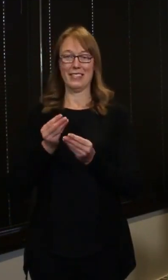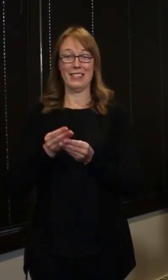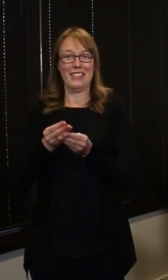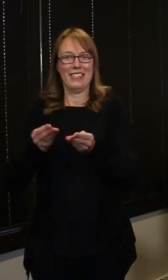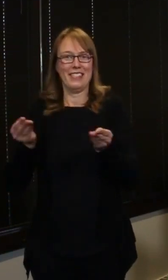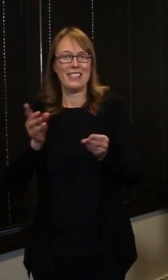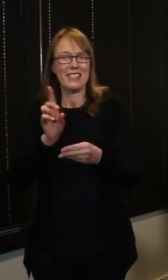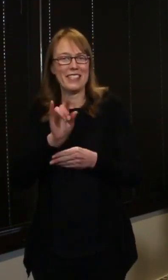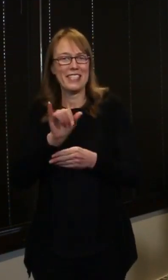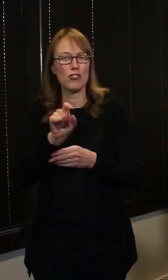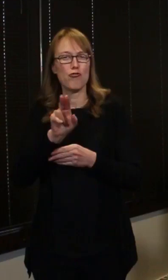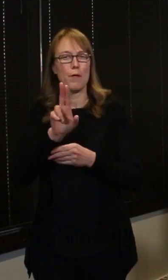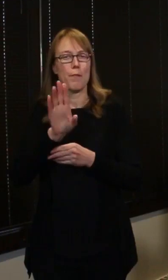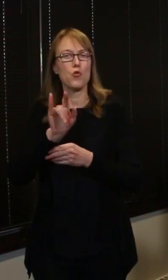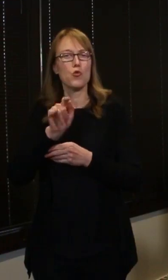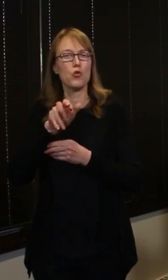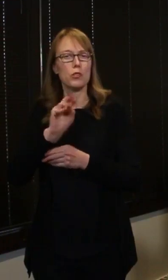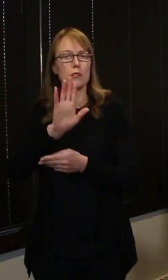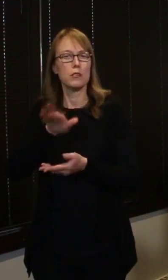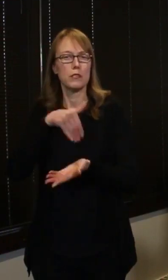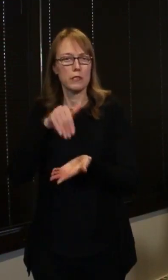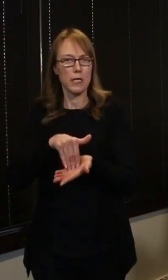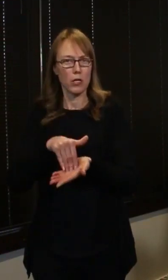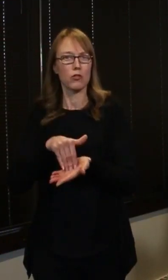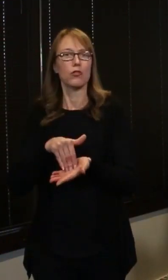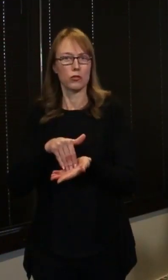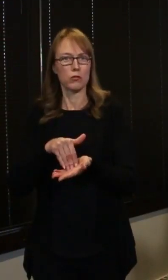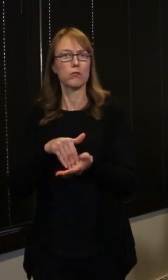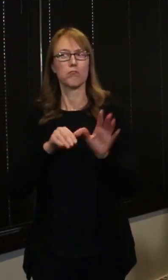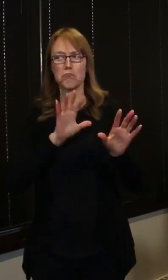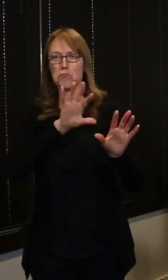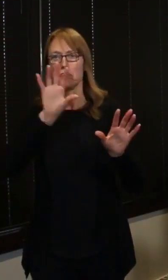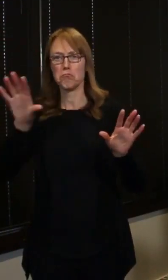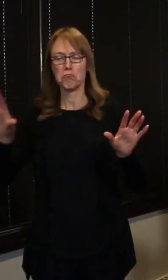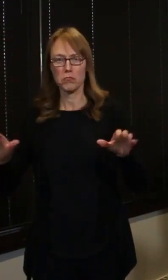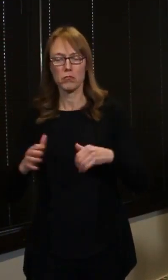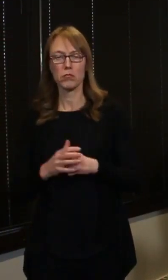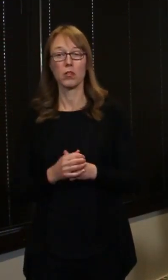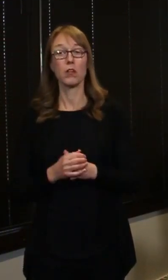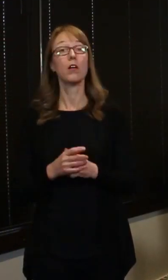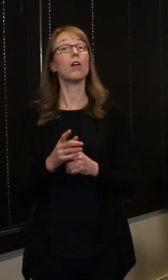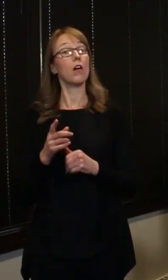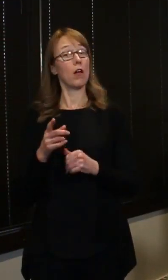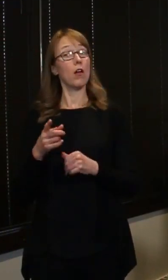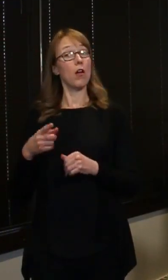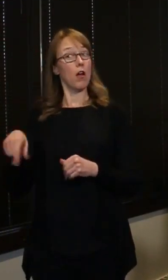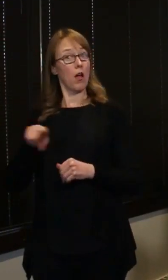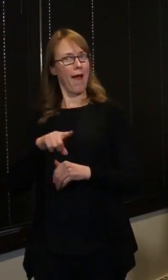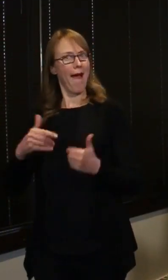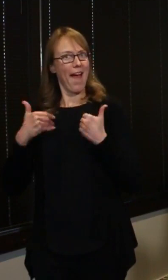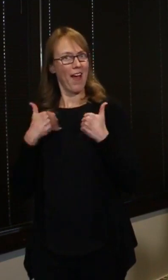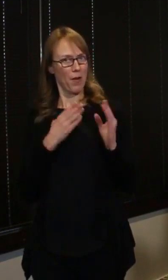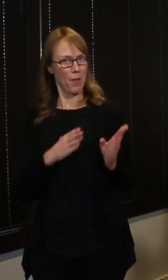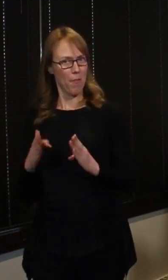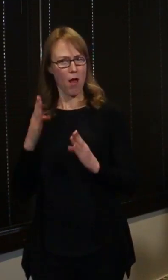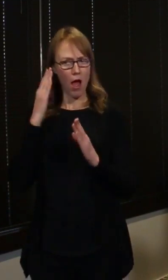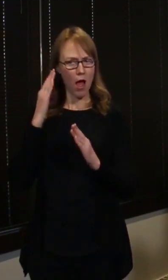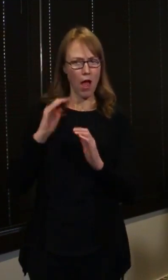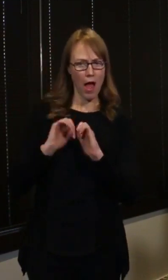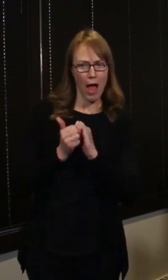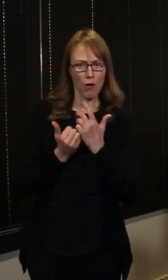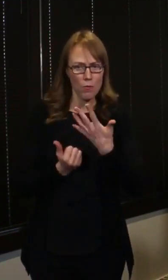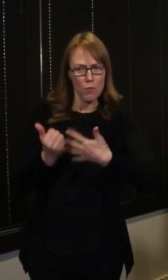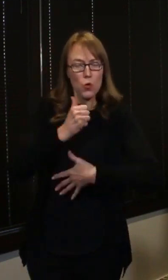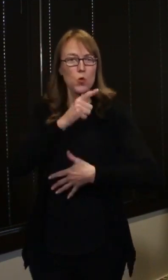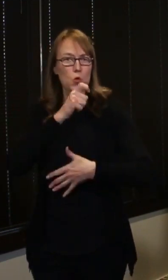now to deliver vaccine to those people who need it most urgently and as quickly as possible. But one thing